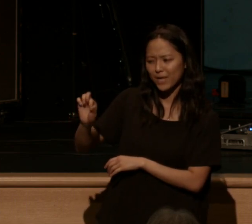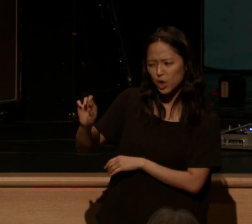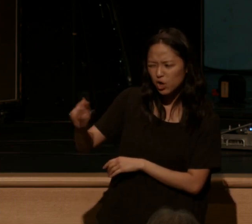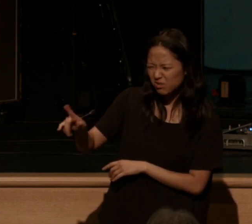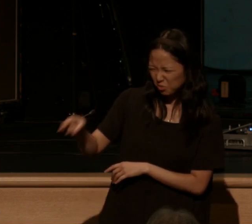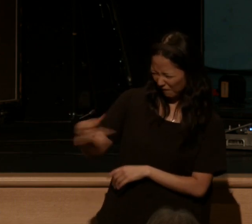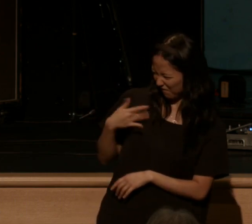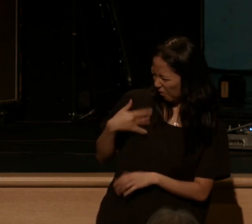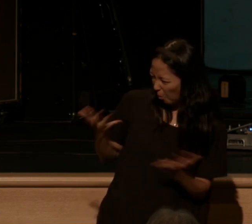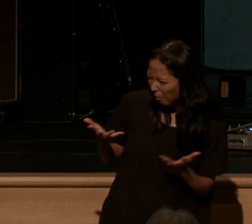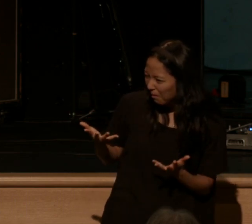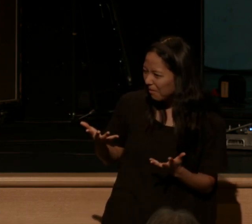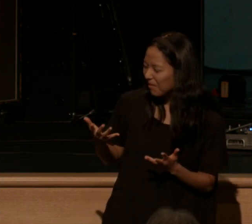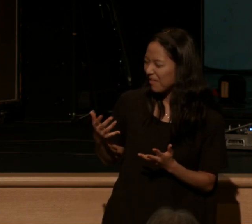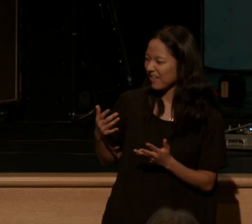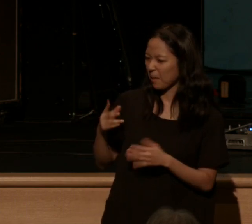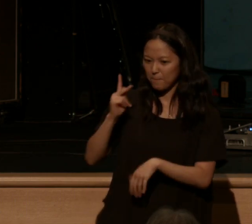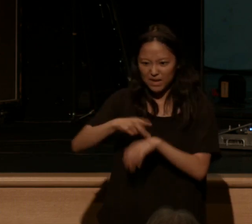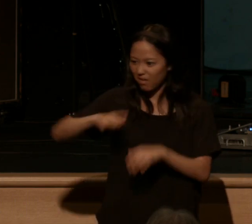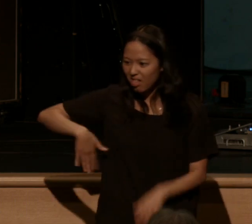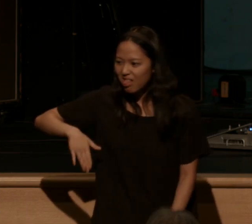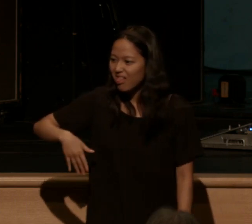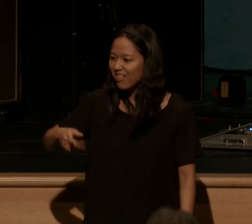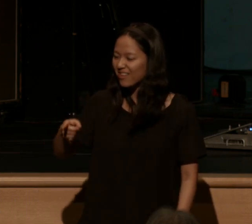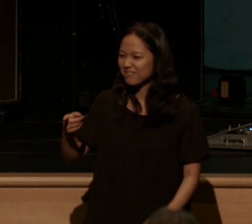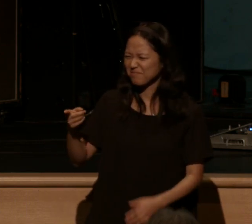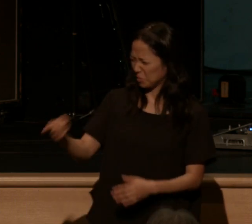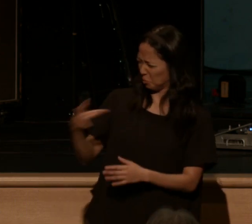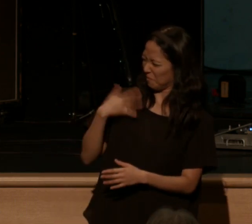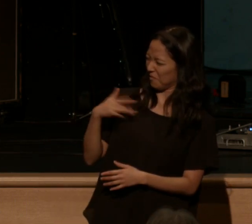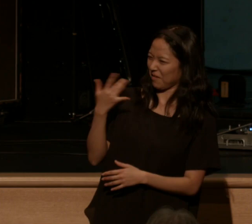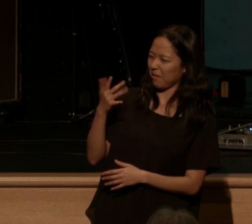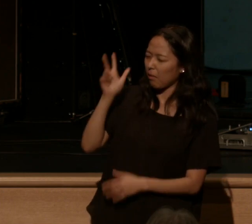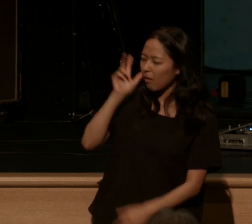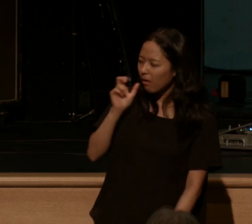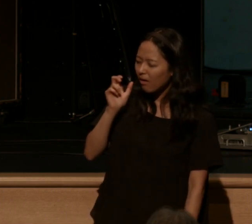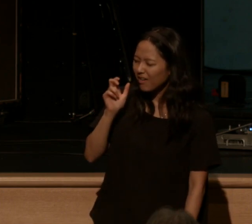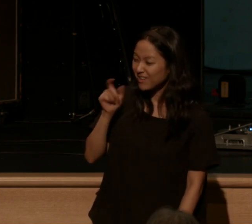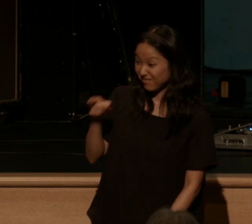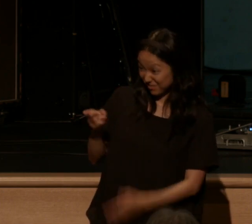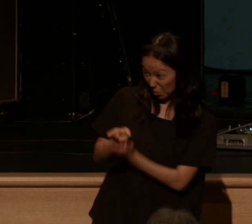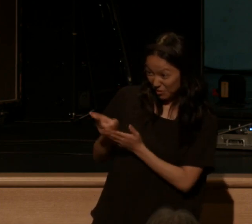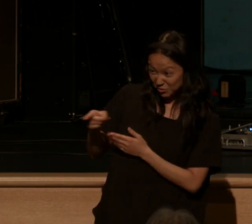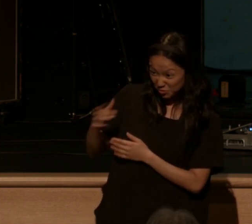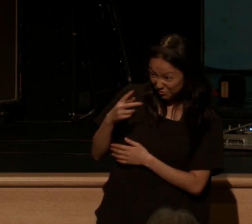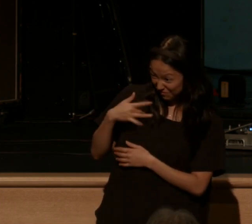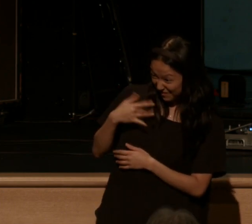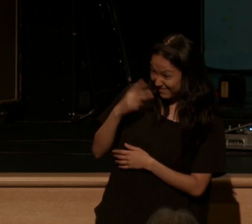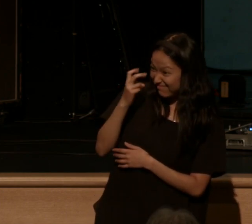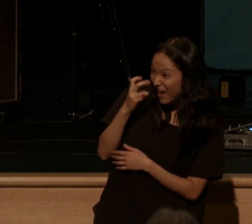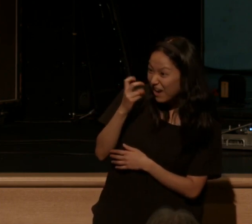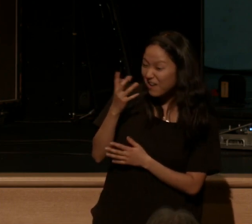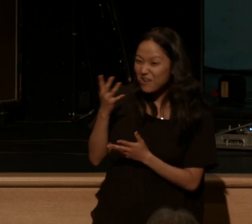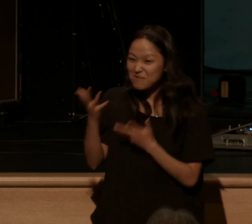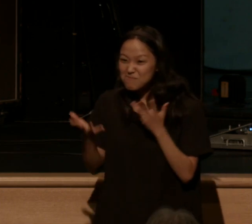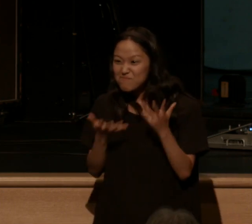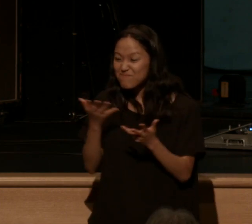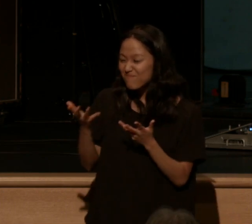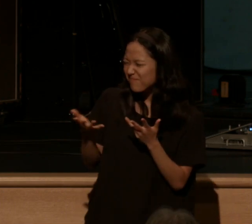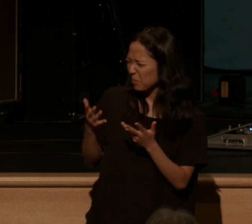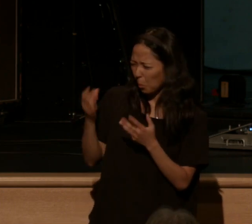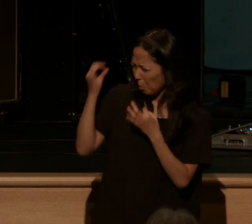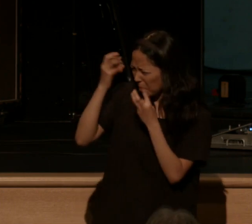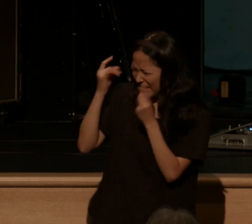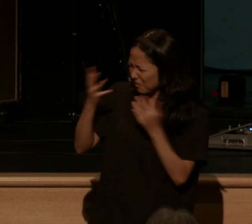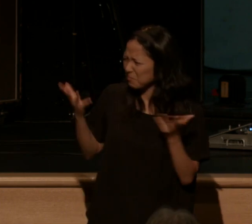were you feeling at that moment, right? Because Pentecost hadn't come yet. You know, you didn't have the giving the Holy Spirit. So honestly, like, were you like, did you doubt it all? Were you kind of like, what? You know, like, what kind of